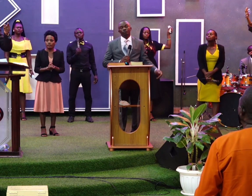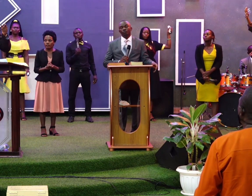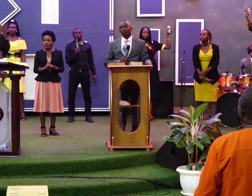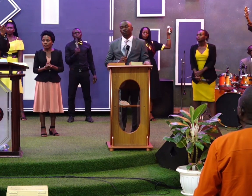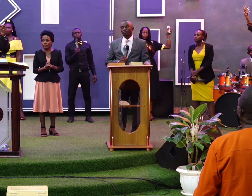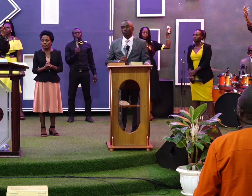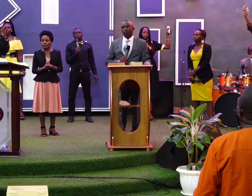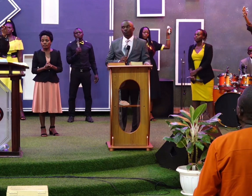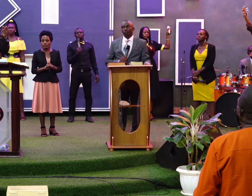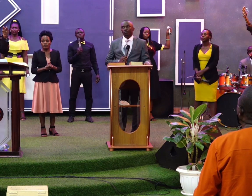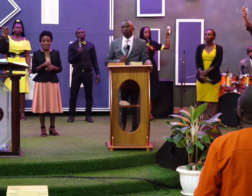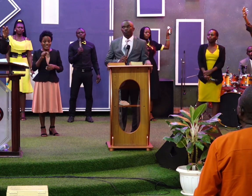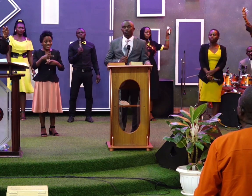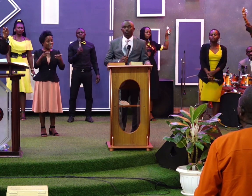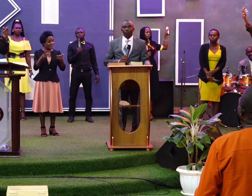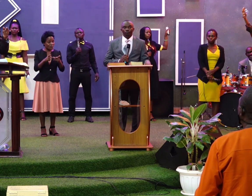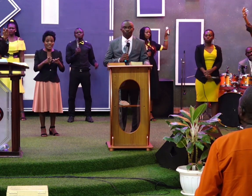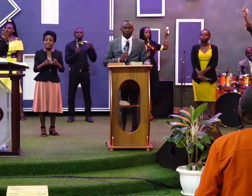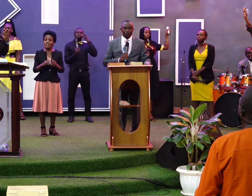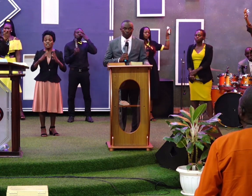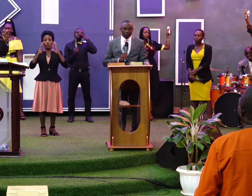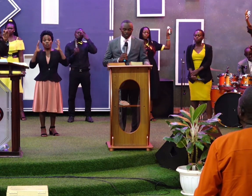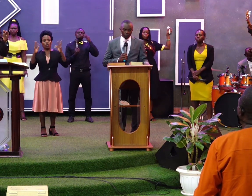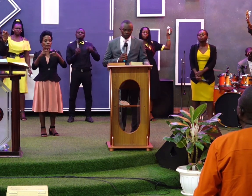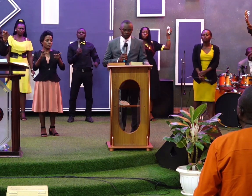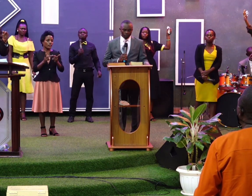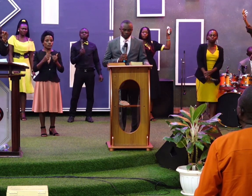This place is a great place we are standing in.